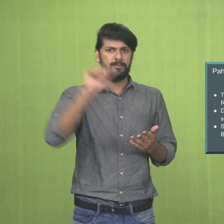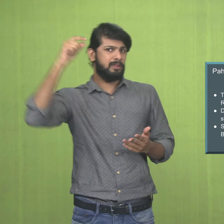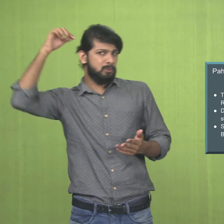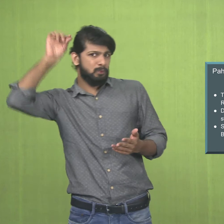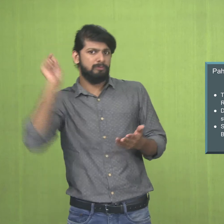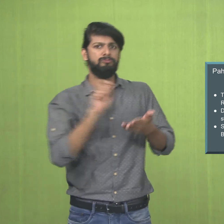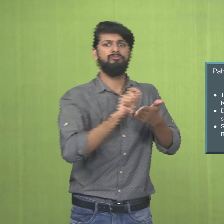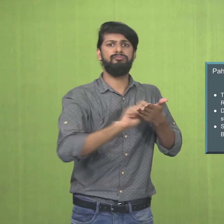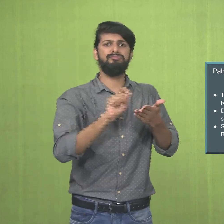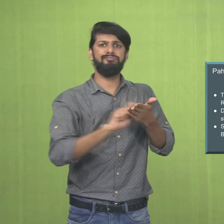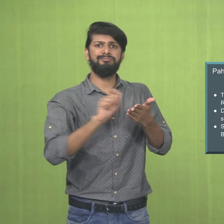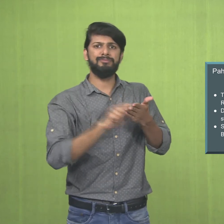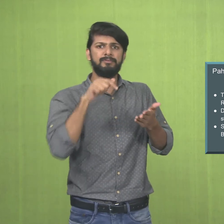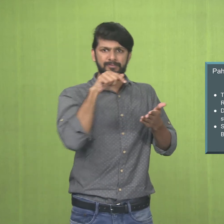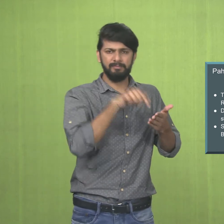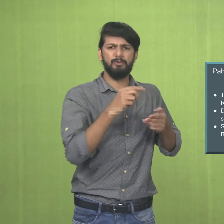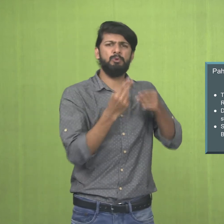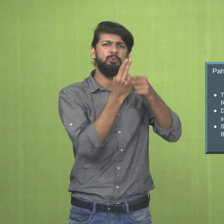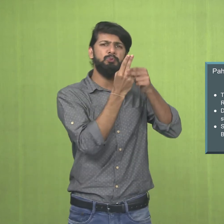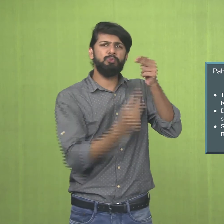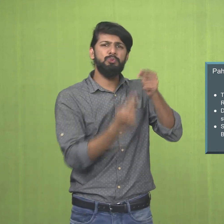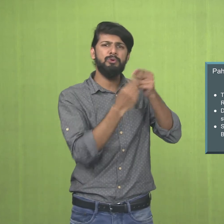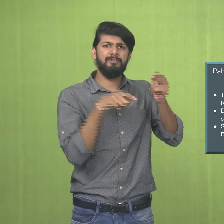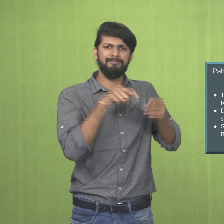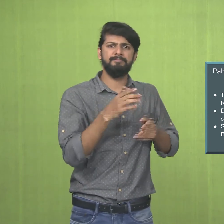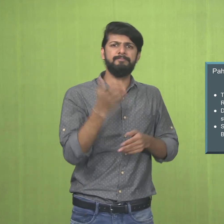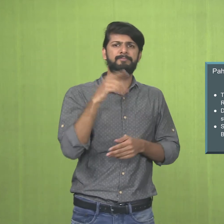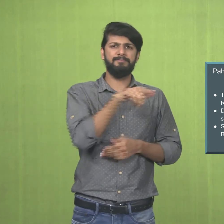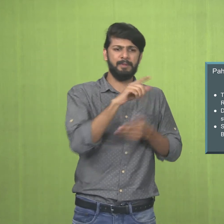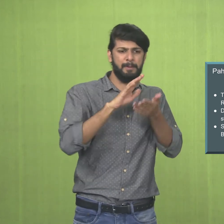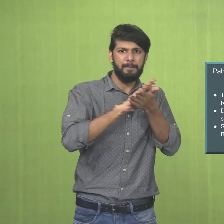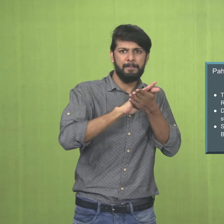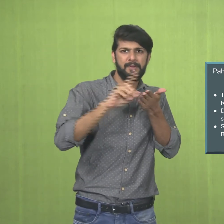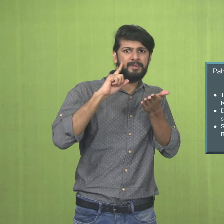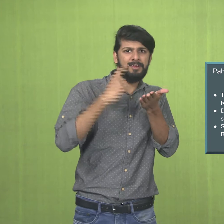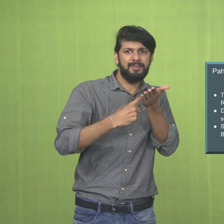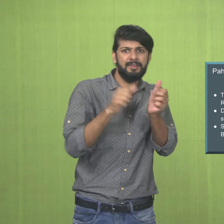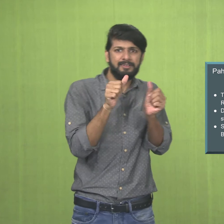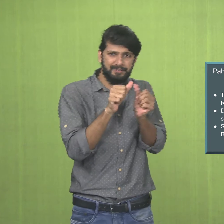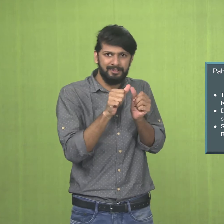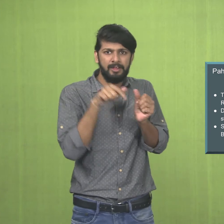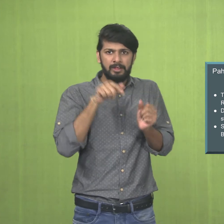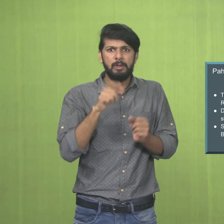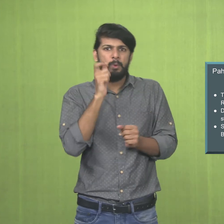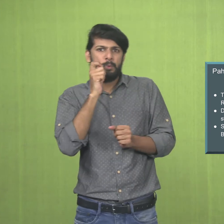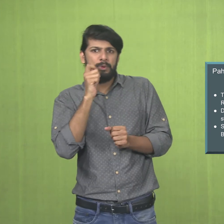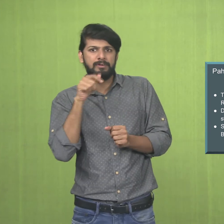Besides the Mahabharat and Ramayana related religious themes, there were other